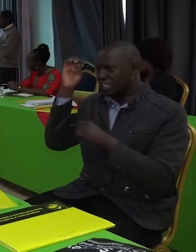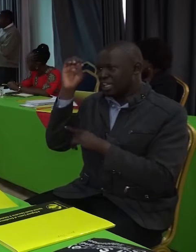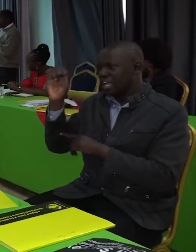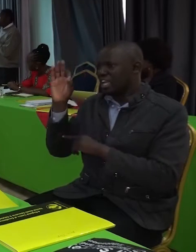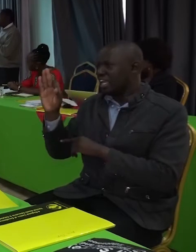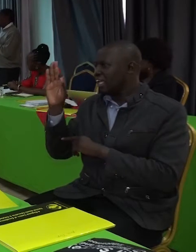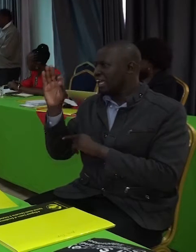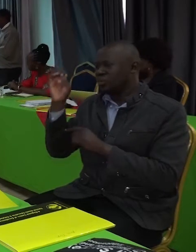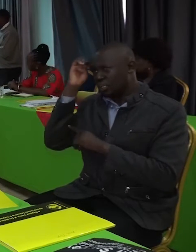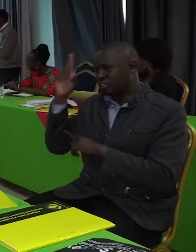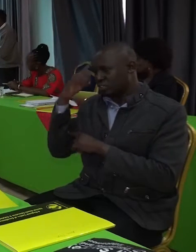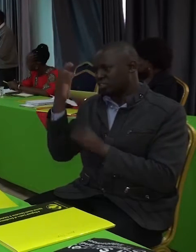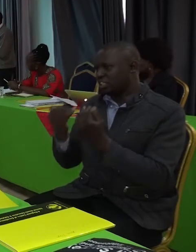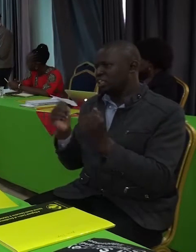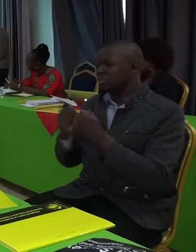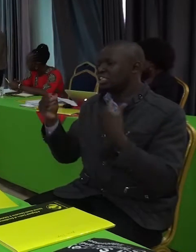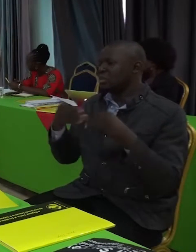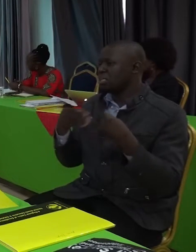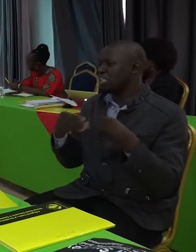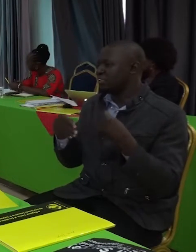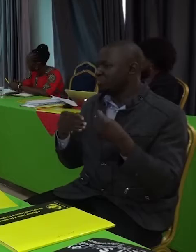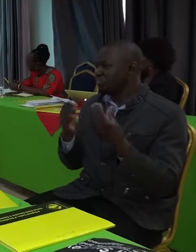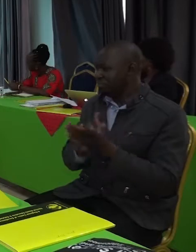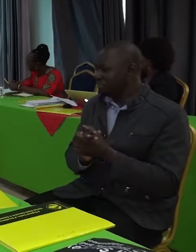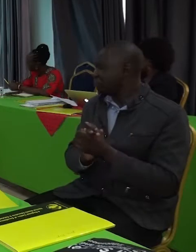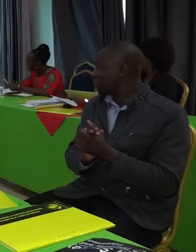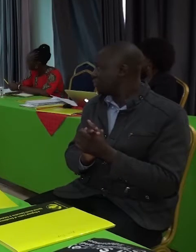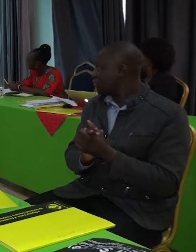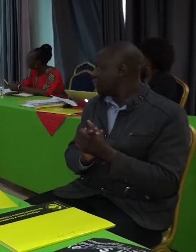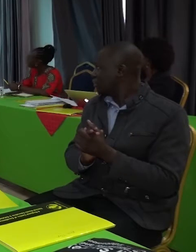children with disabilities. Let's move on.